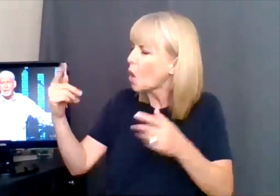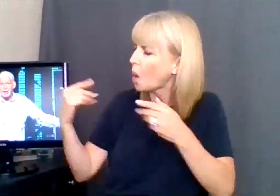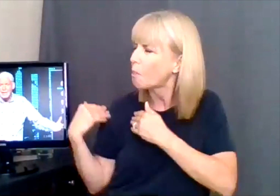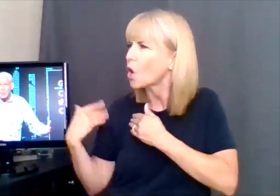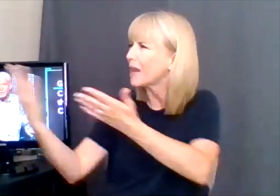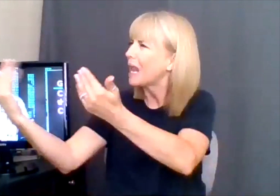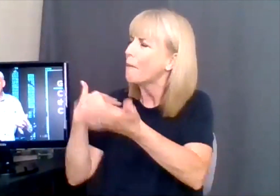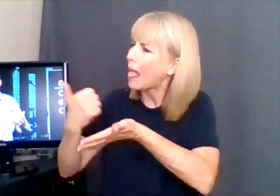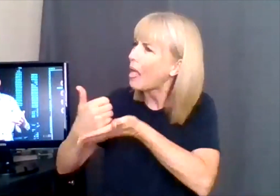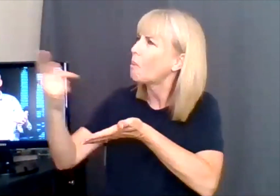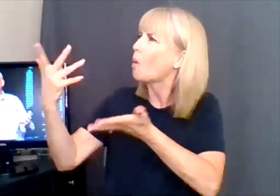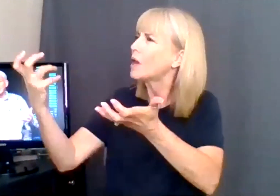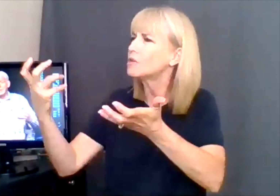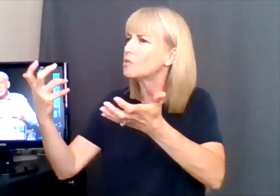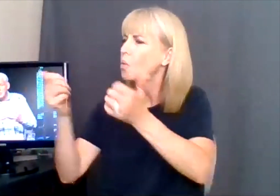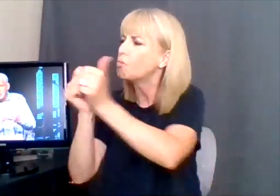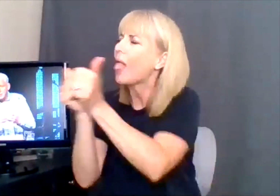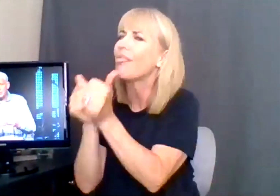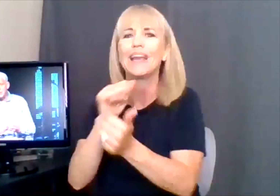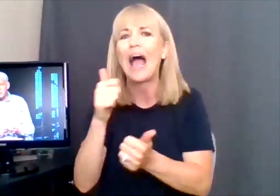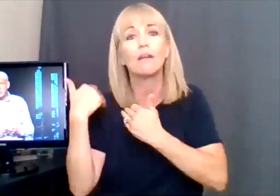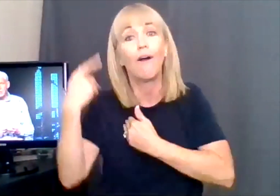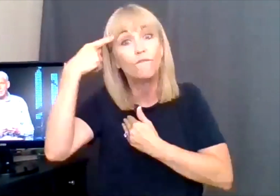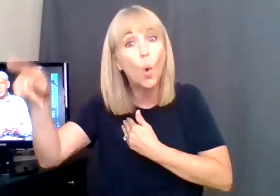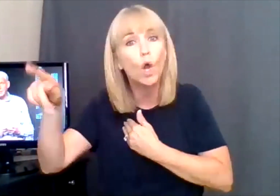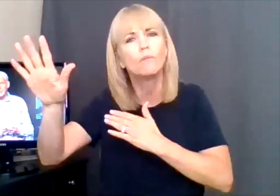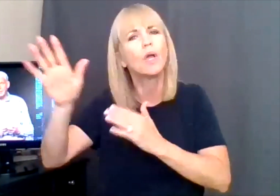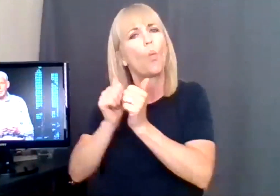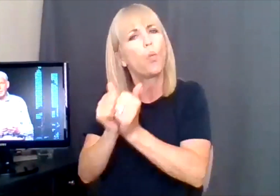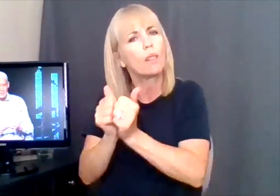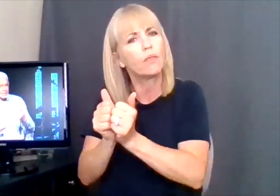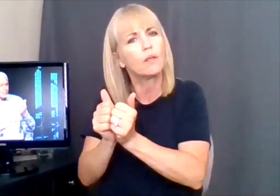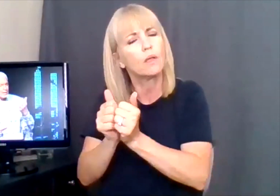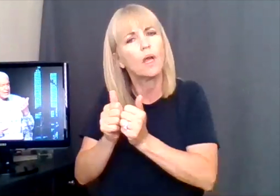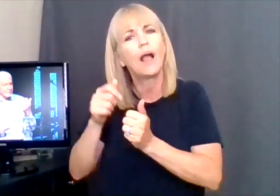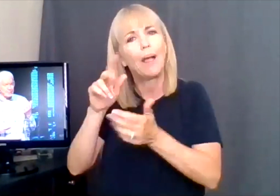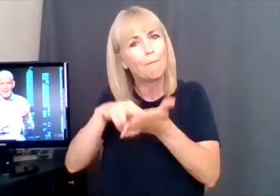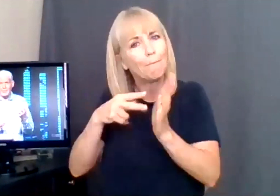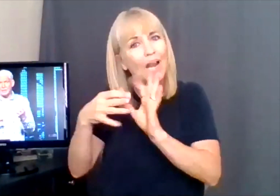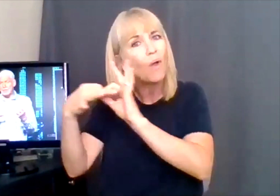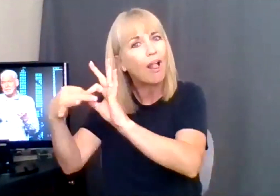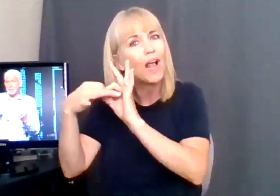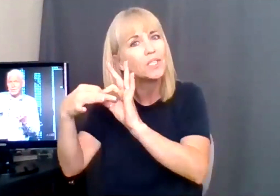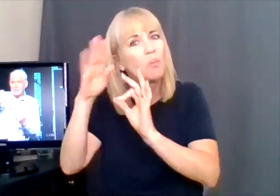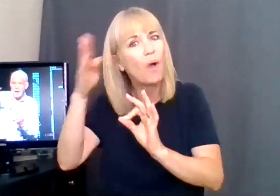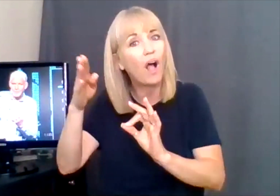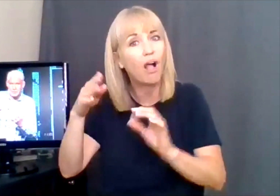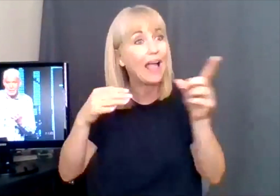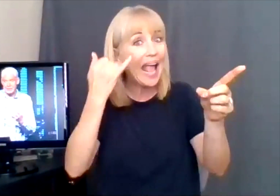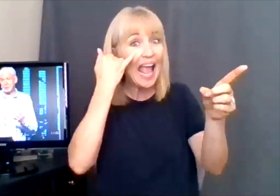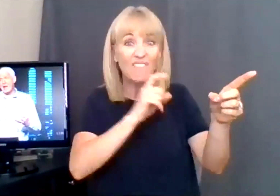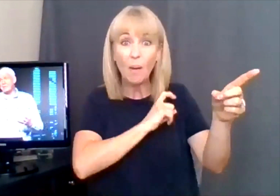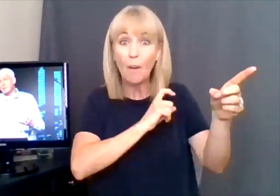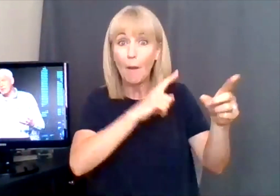let me carry that with you, then relationships are restored. In the same way, if a black would understand the burden that an